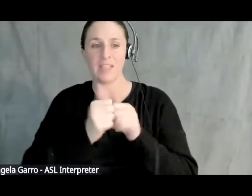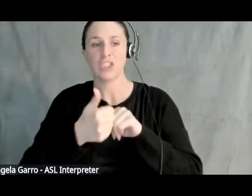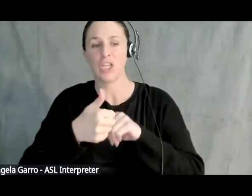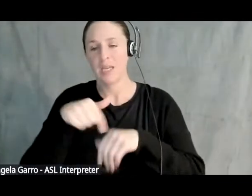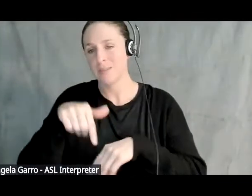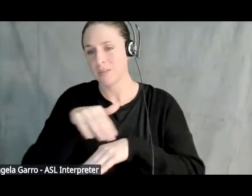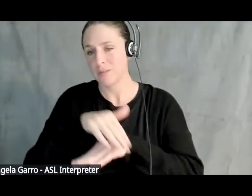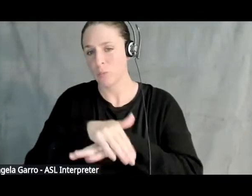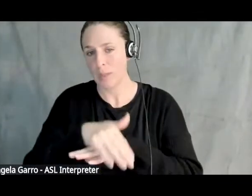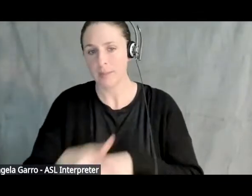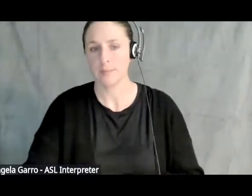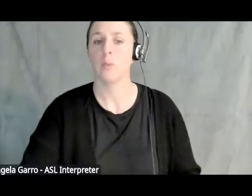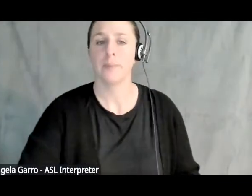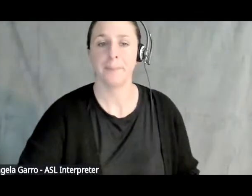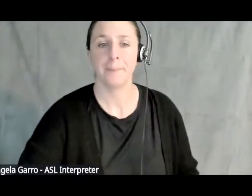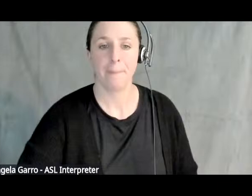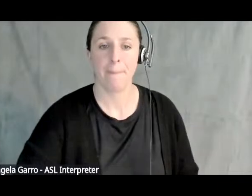Okay.